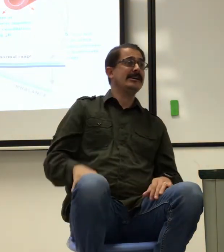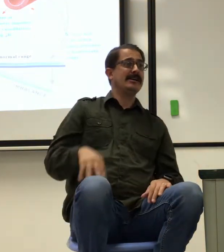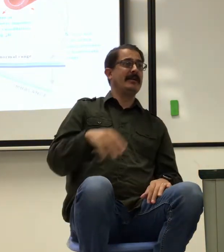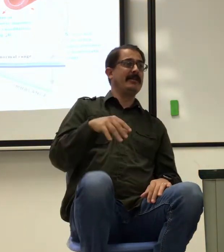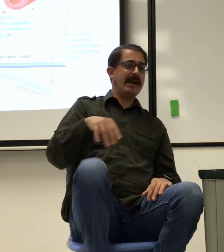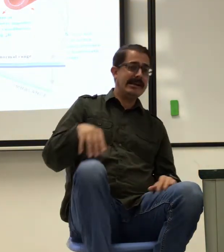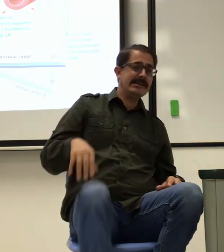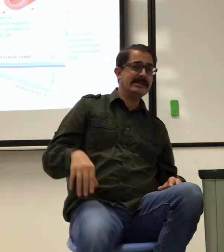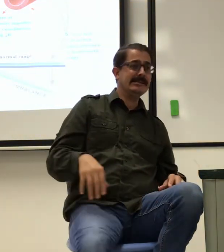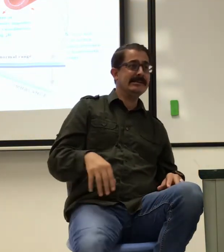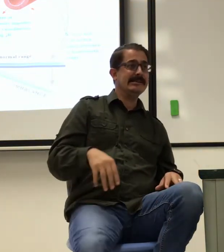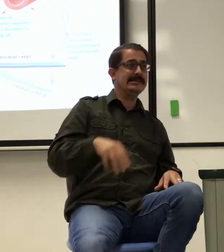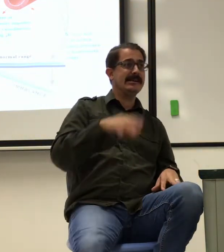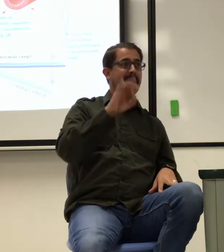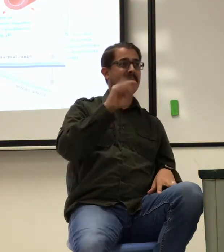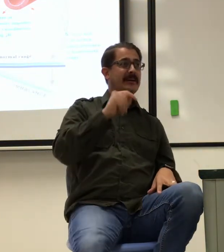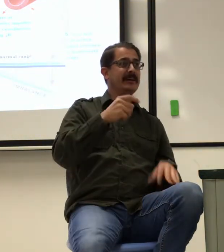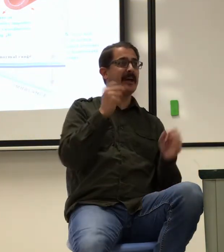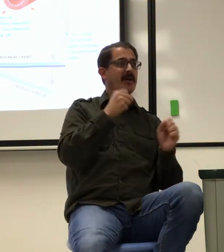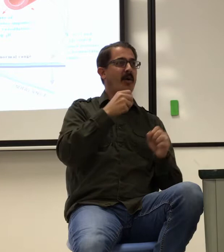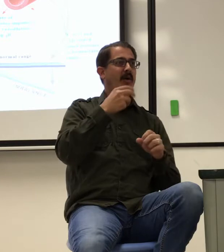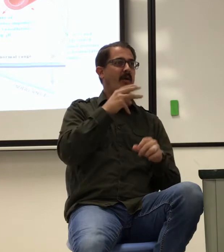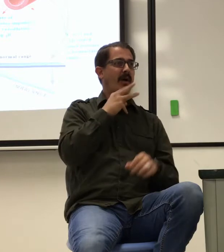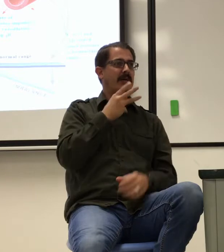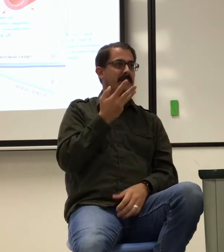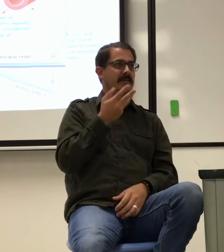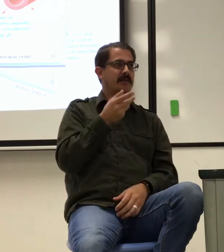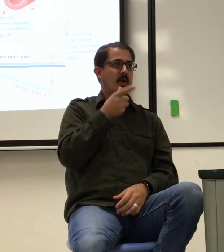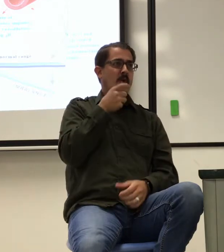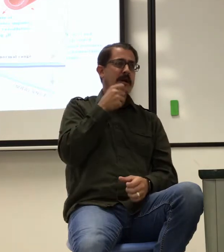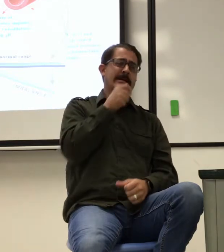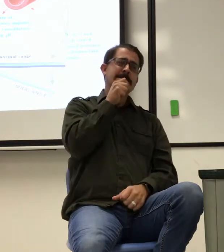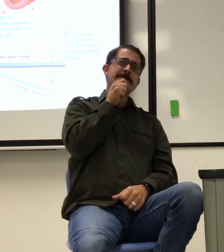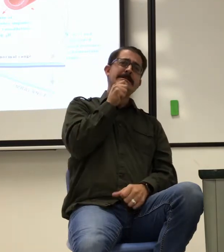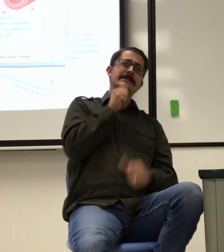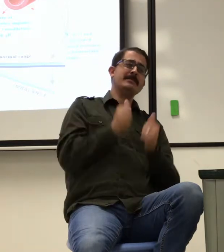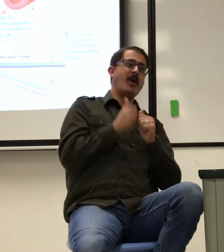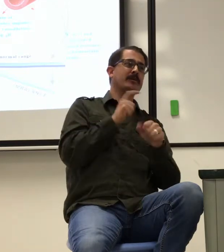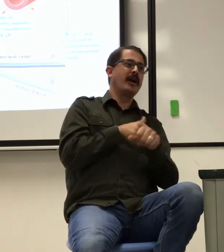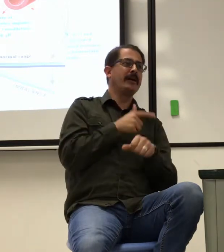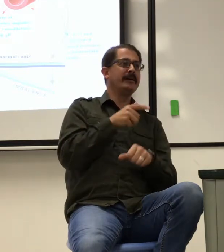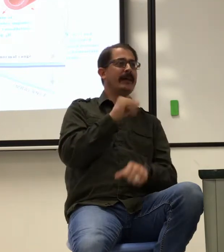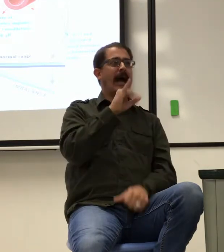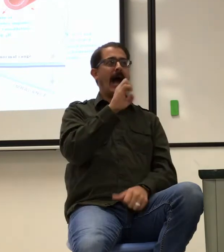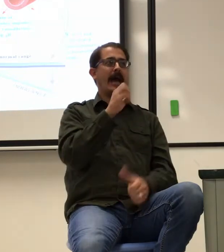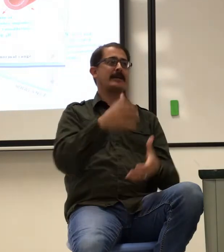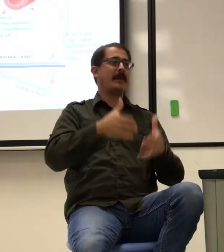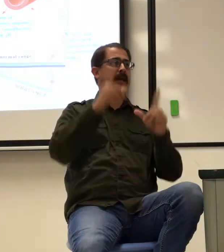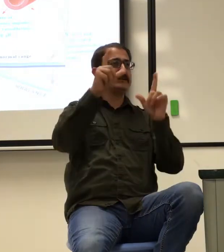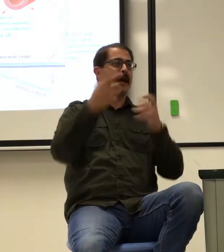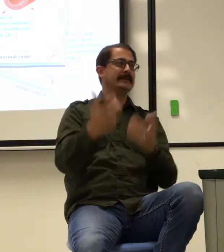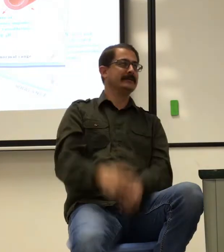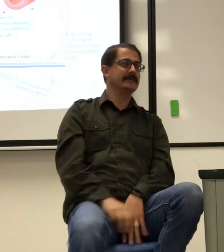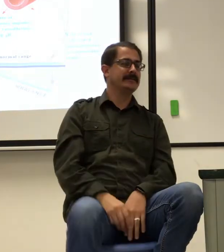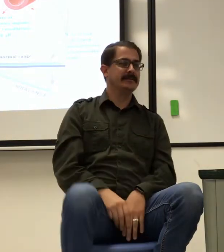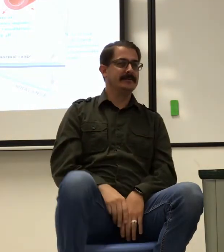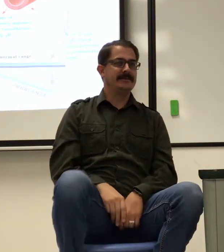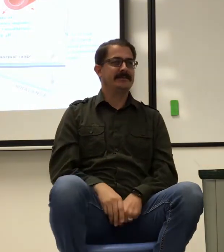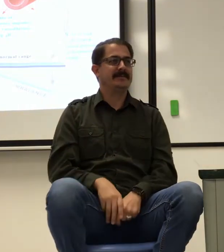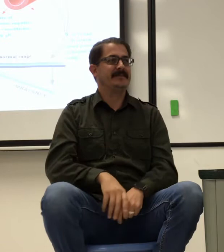their ankles and feet in cold water and see who could hold out. We call it the ice bucket test.